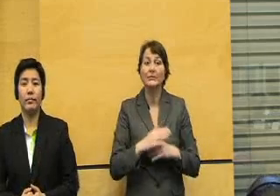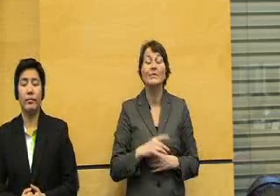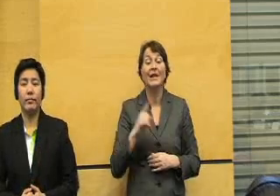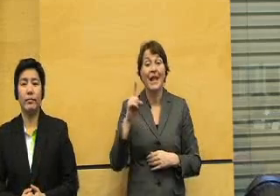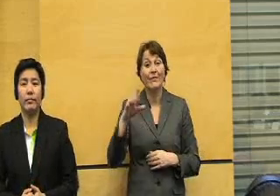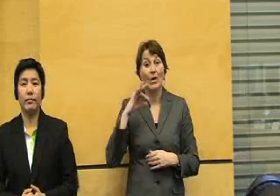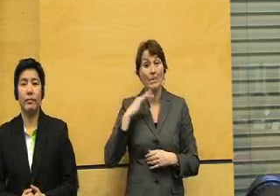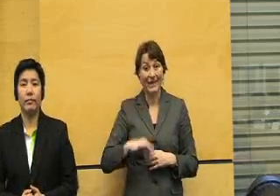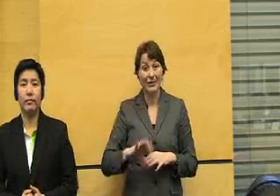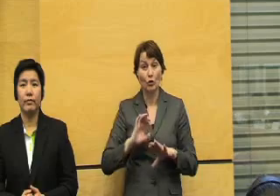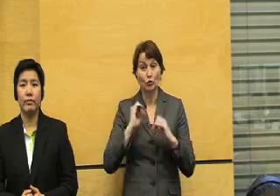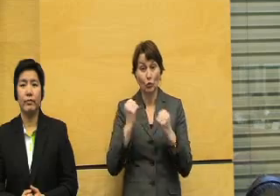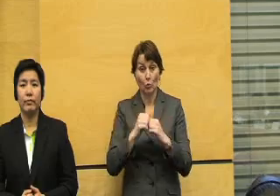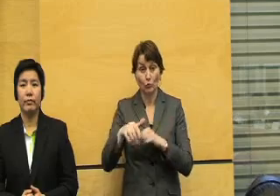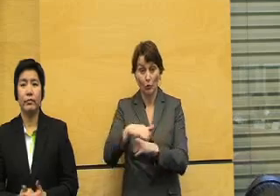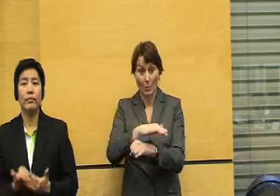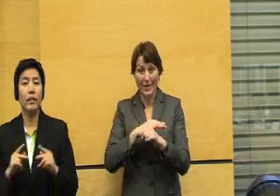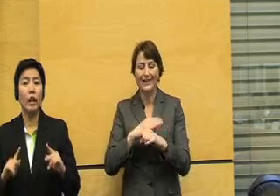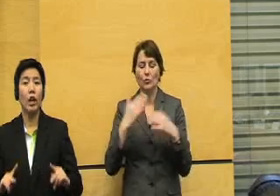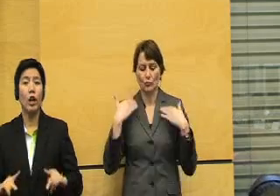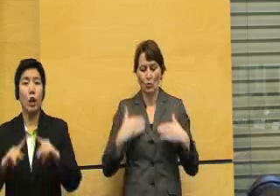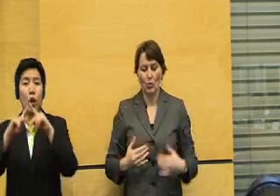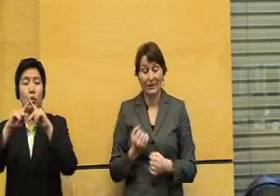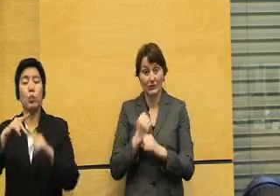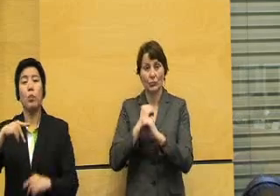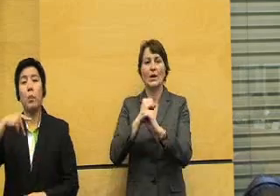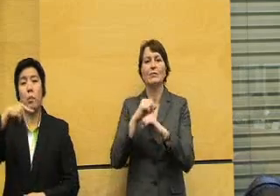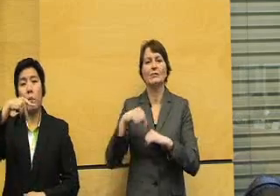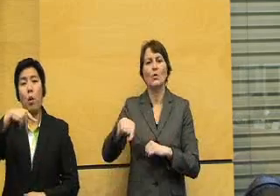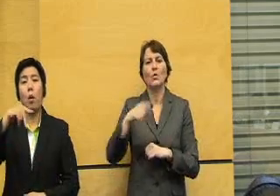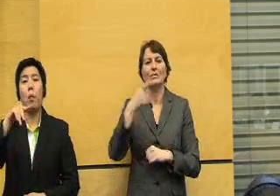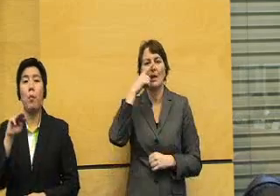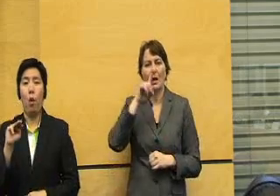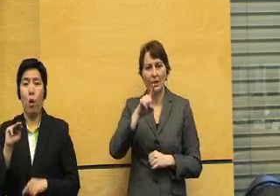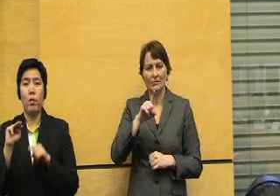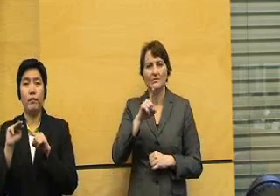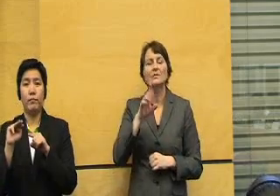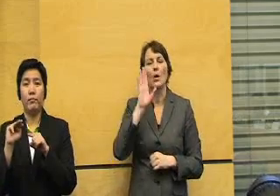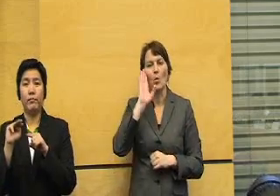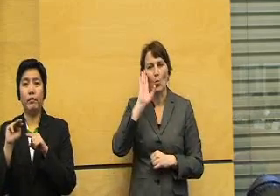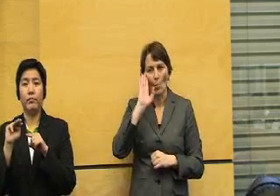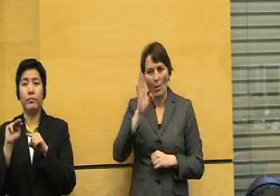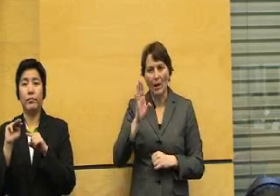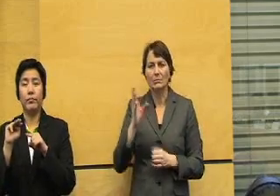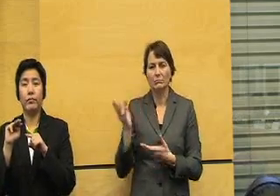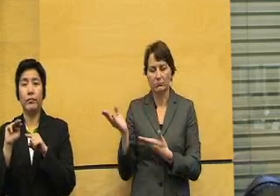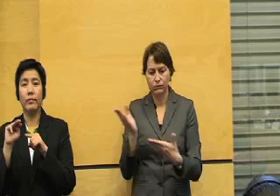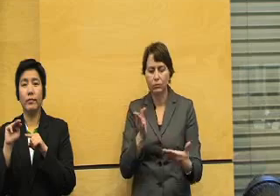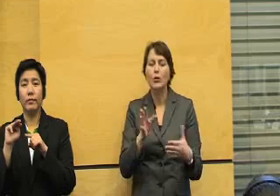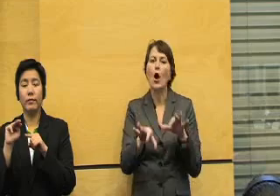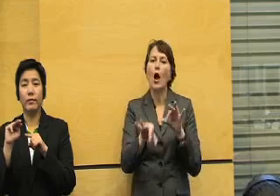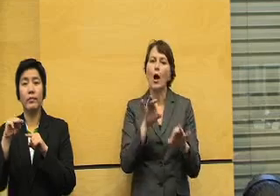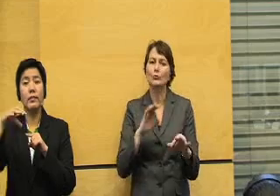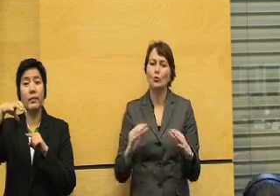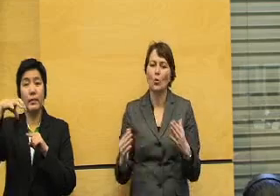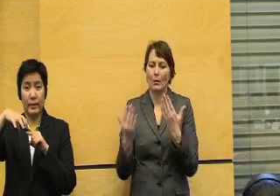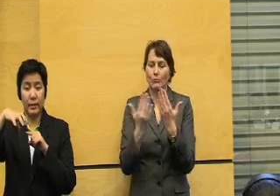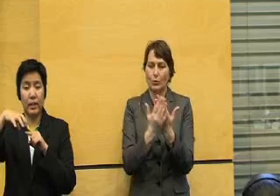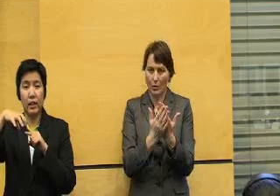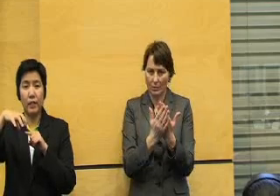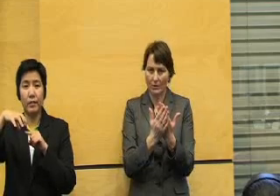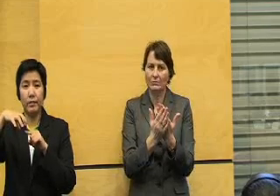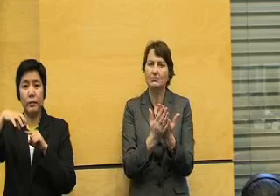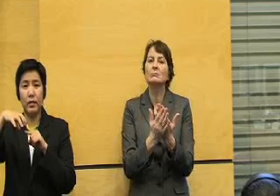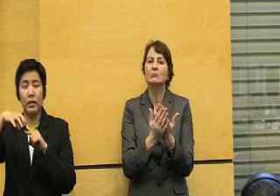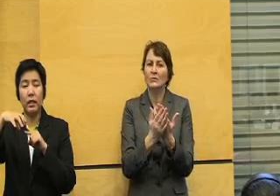Development and Human Security for Thailand to access to the optional protocol. Approval from